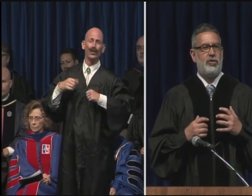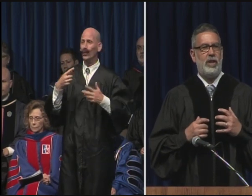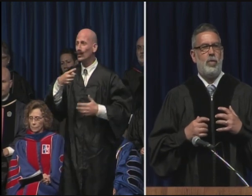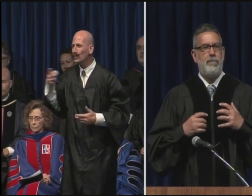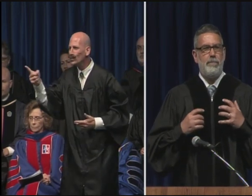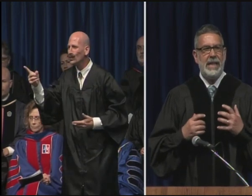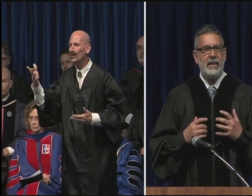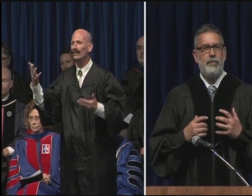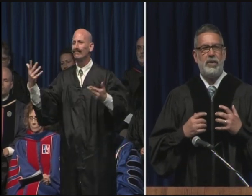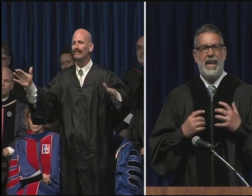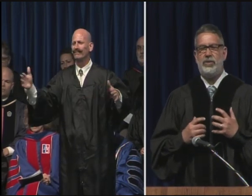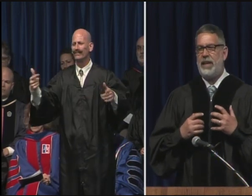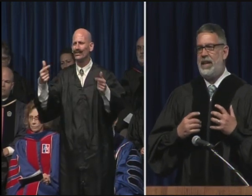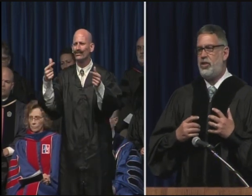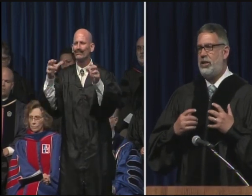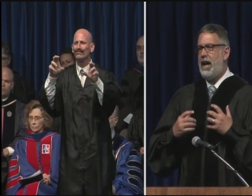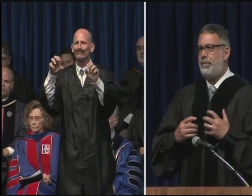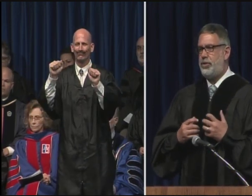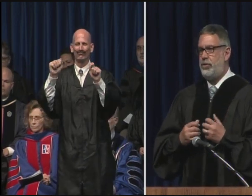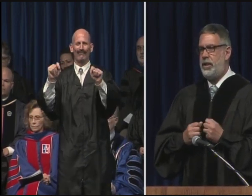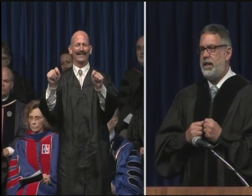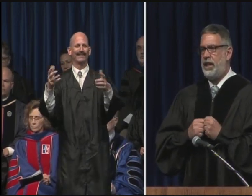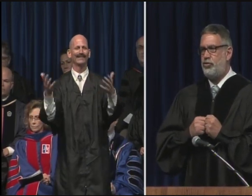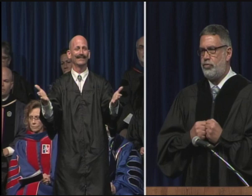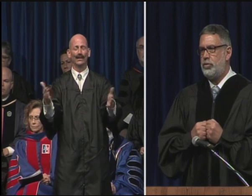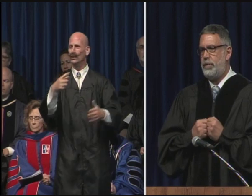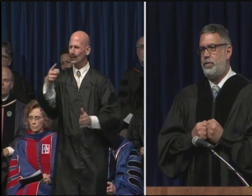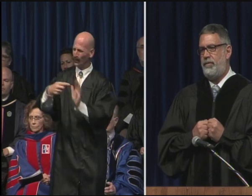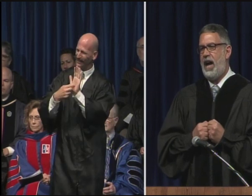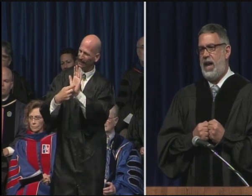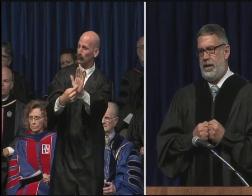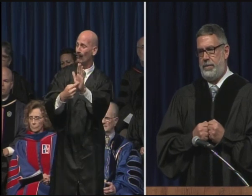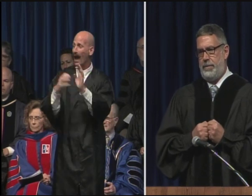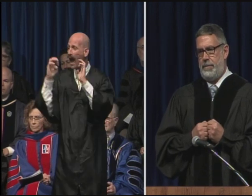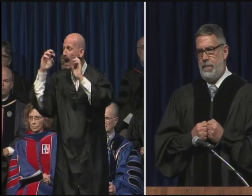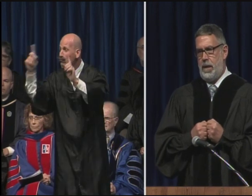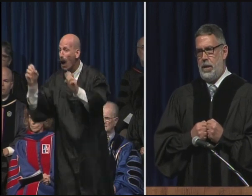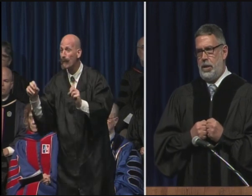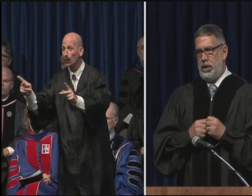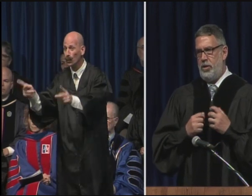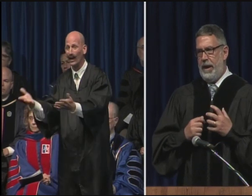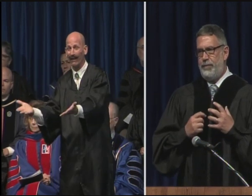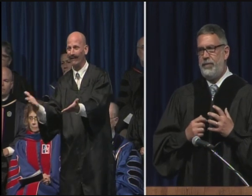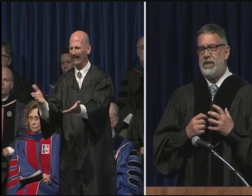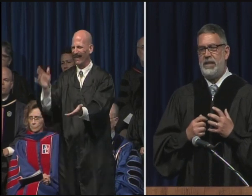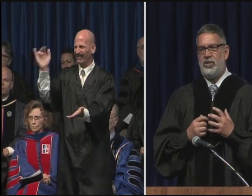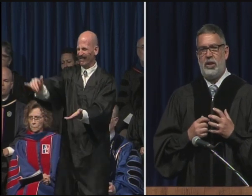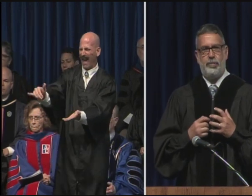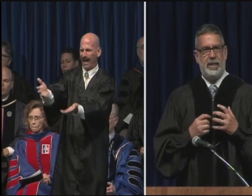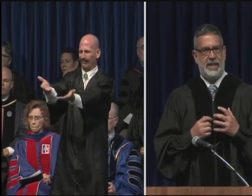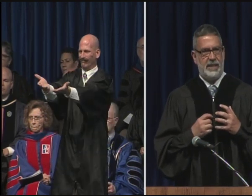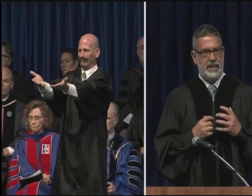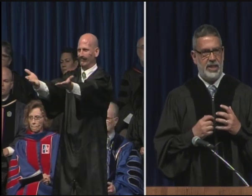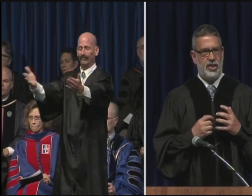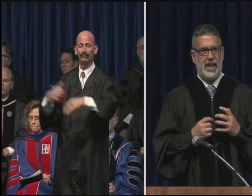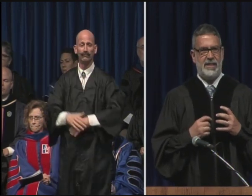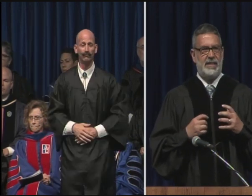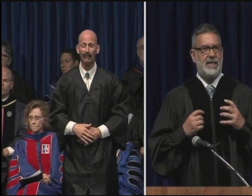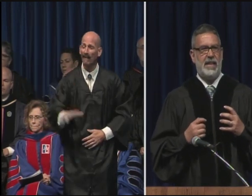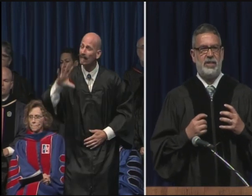what meaningful educational opportunity can truly provide. You know, about 50 years ago, President Lyndon Johnson signed into